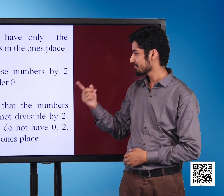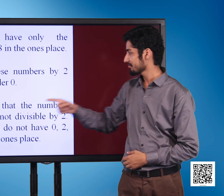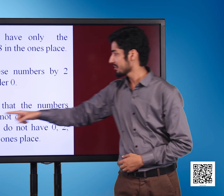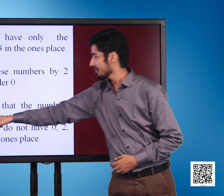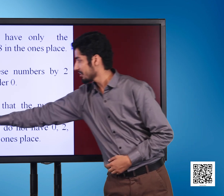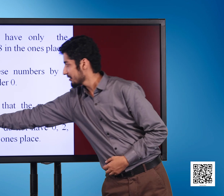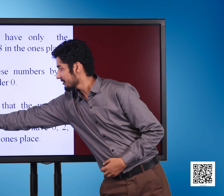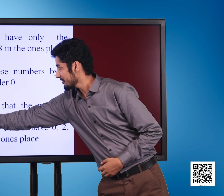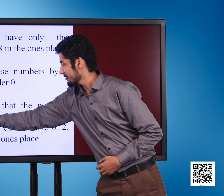2467,